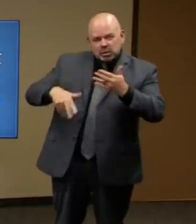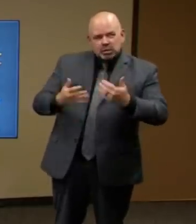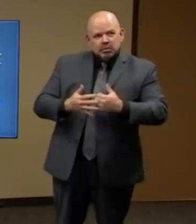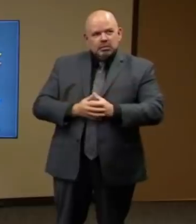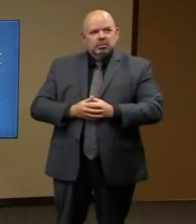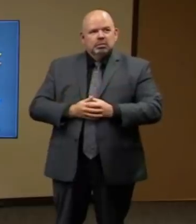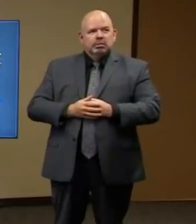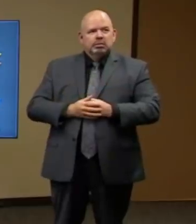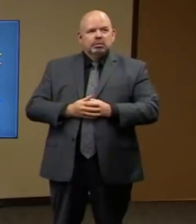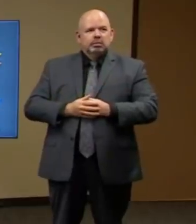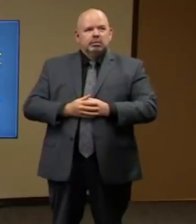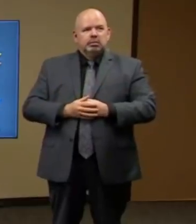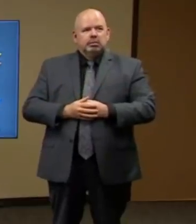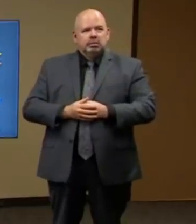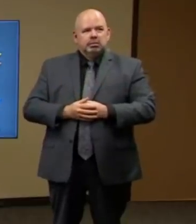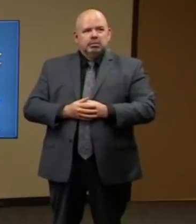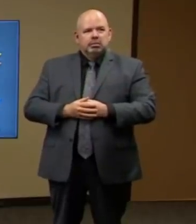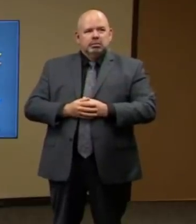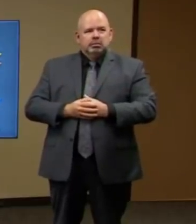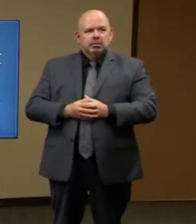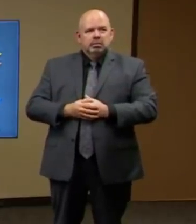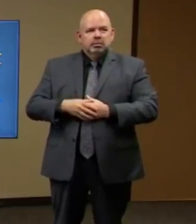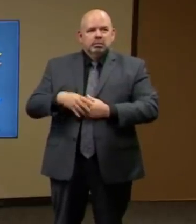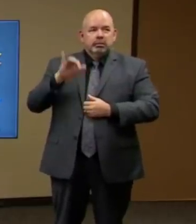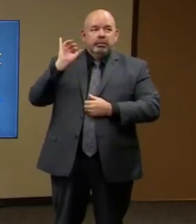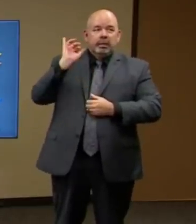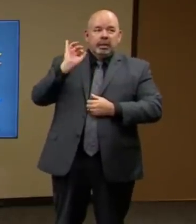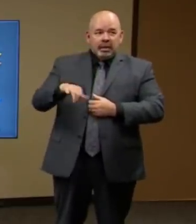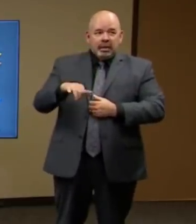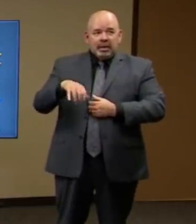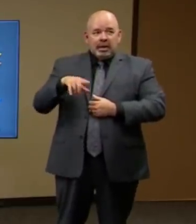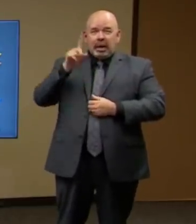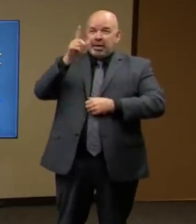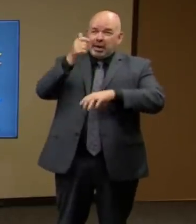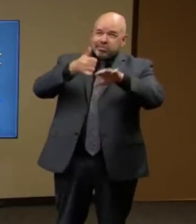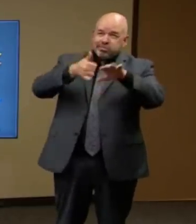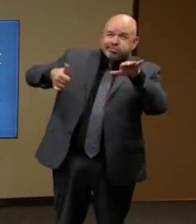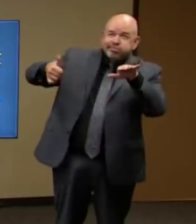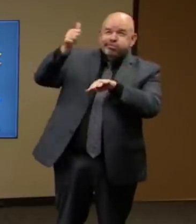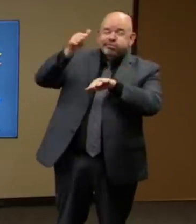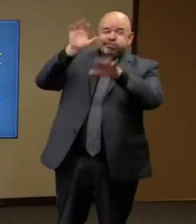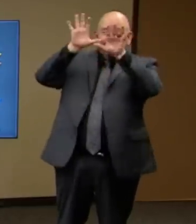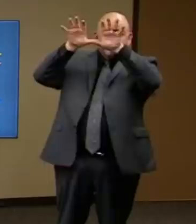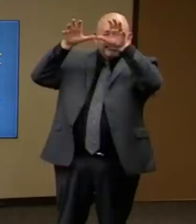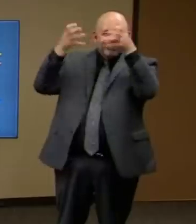that a lot of members of Congress and others will see it. We are working hard